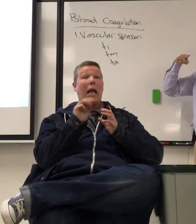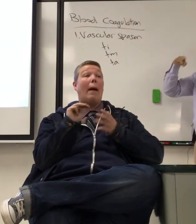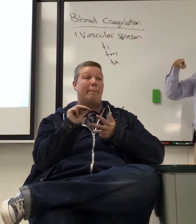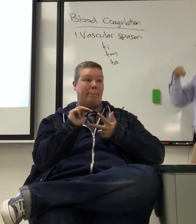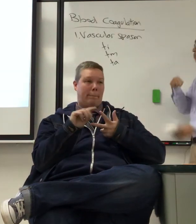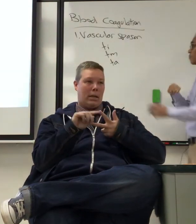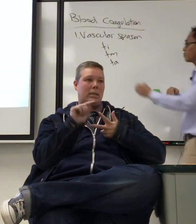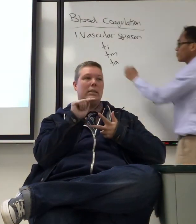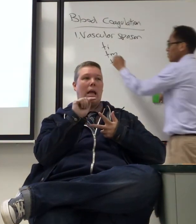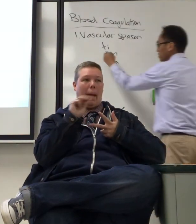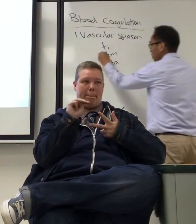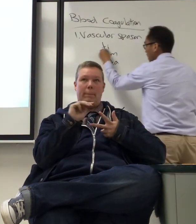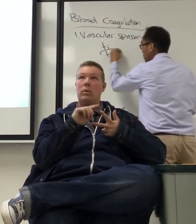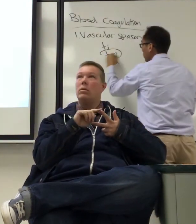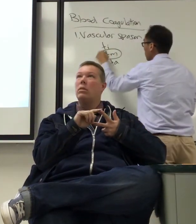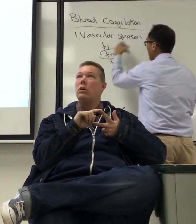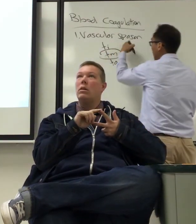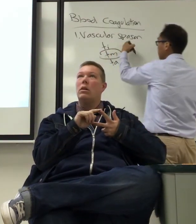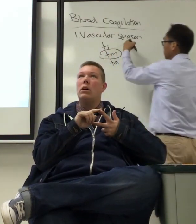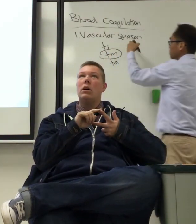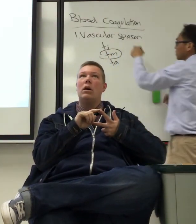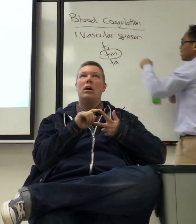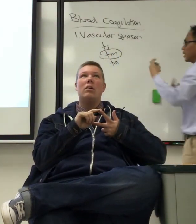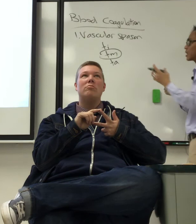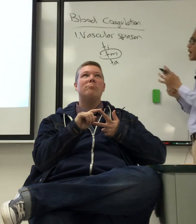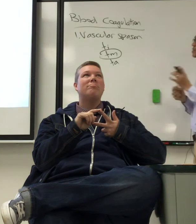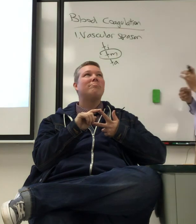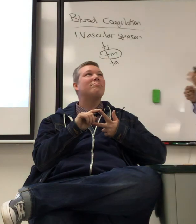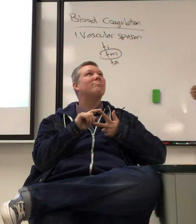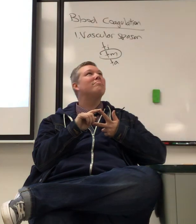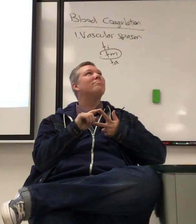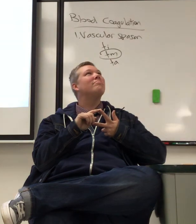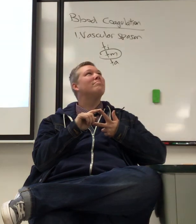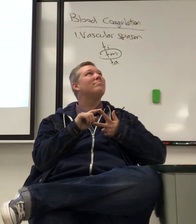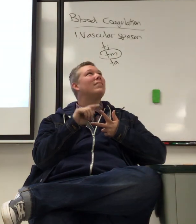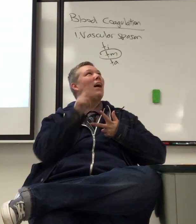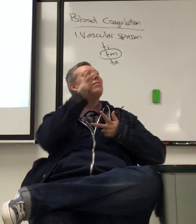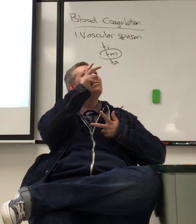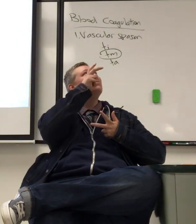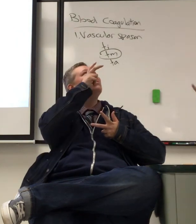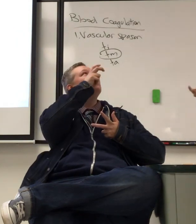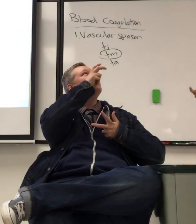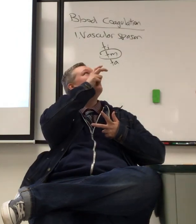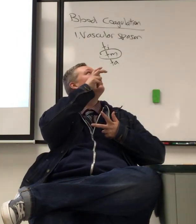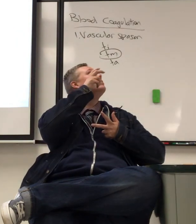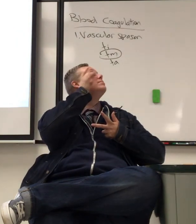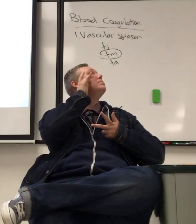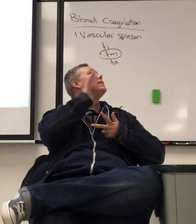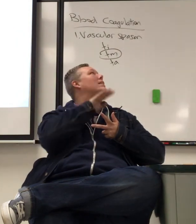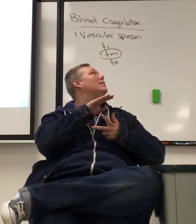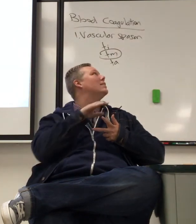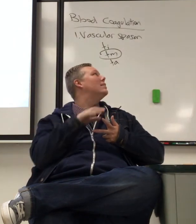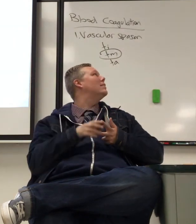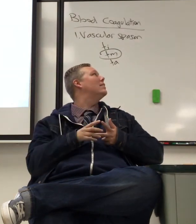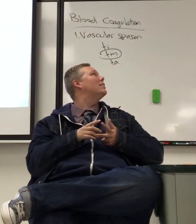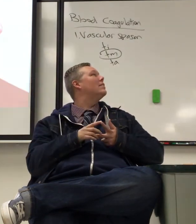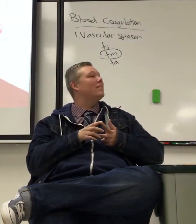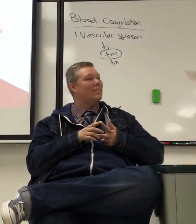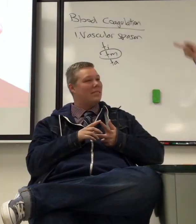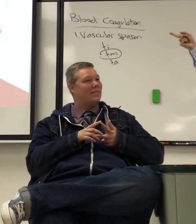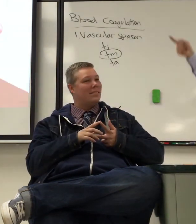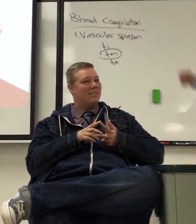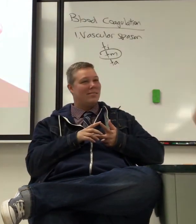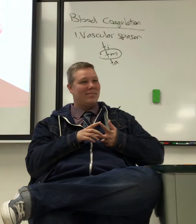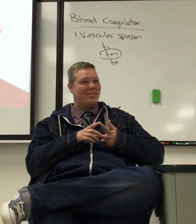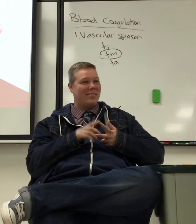TM. TM. So that is what spasms, and causes a vasoconstriction that minimizes blood loss. That's shown better on this